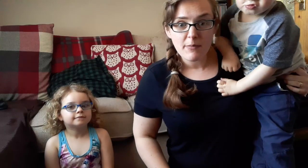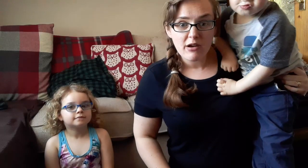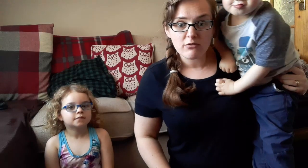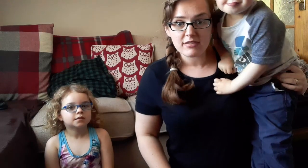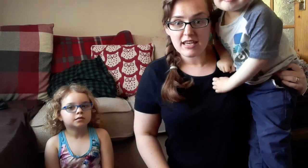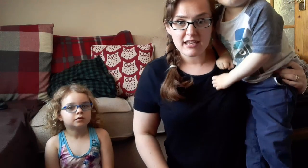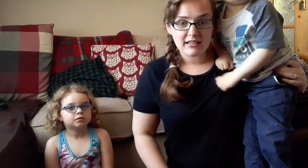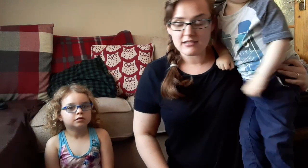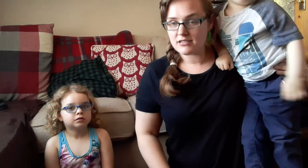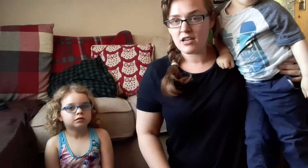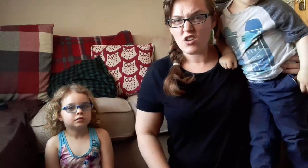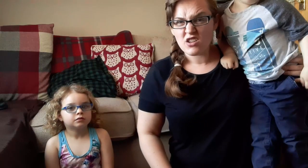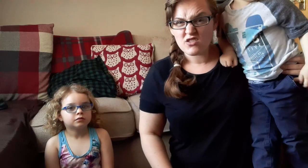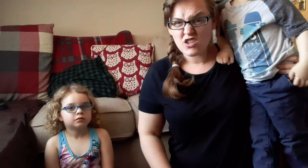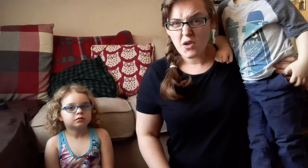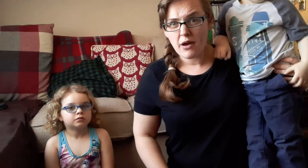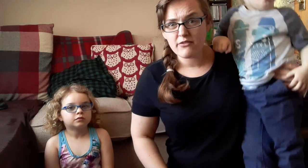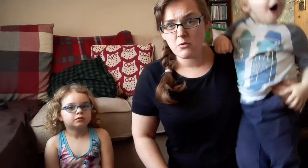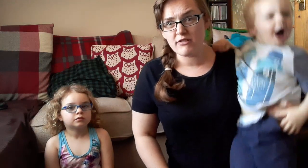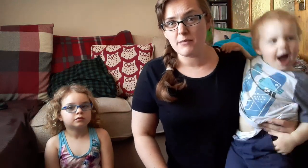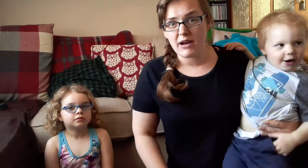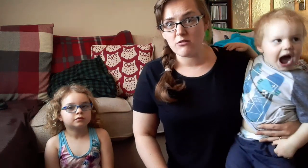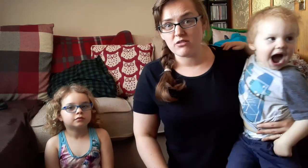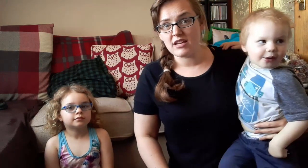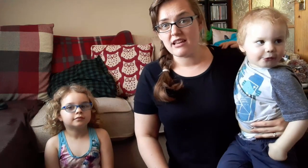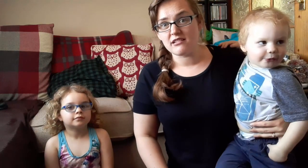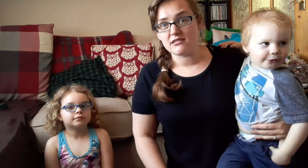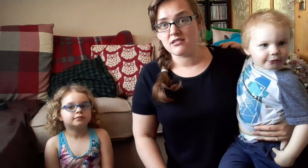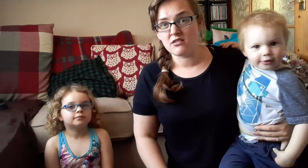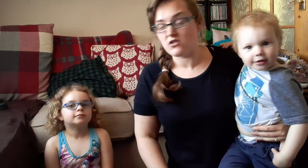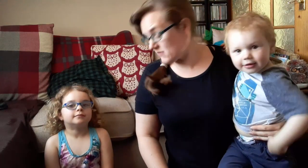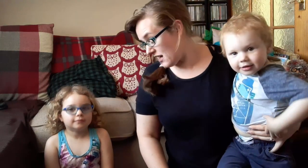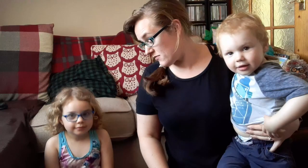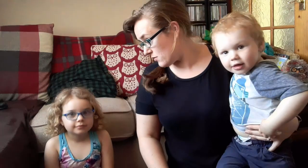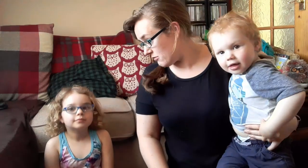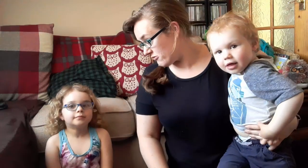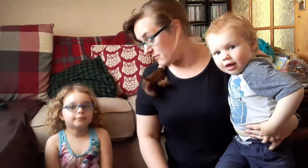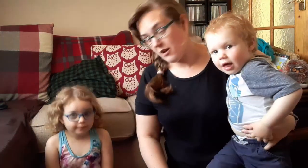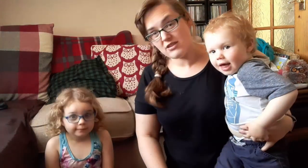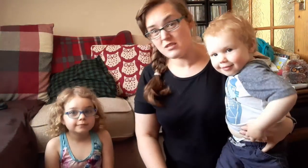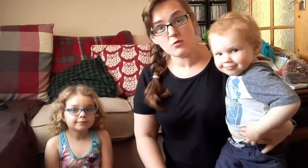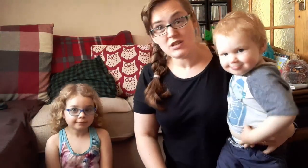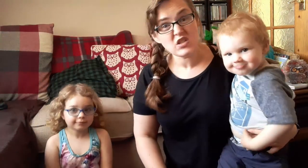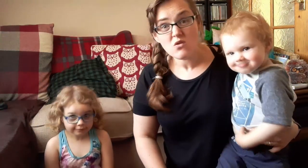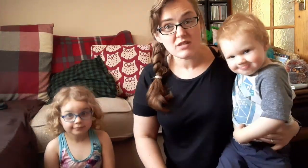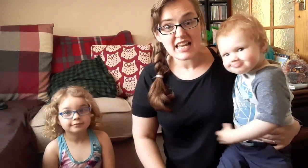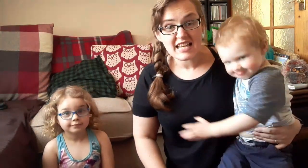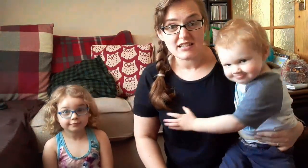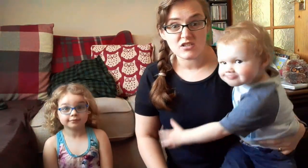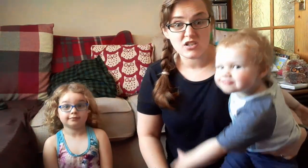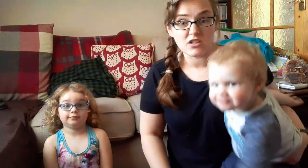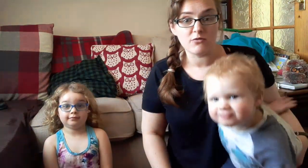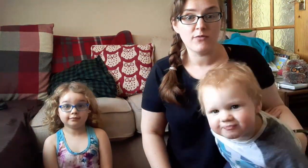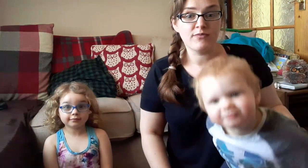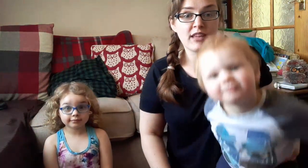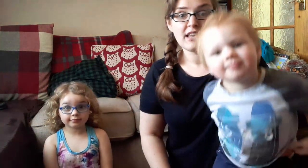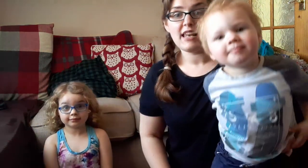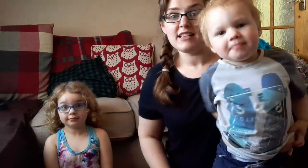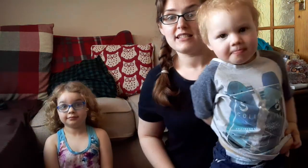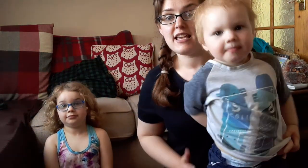about things. Do you ever worry about things? Sometimes we worry about things, but we don't need to. Let's hear